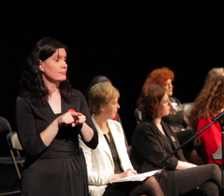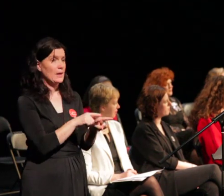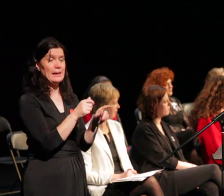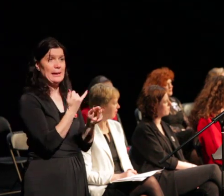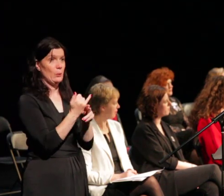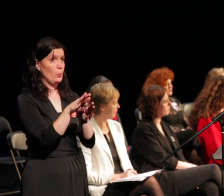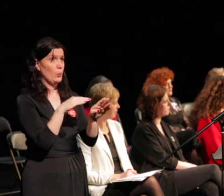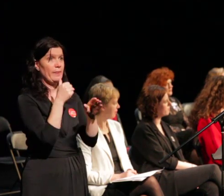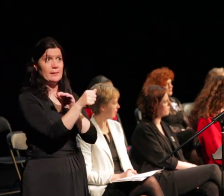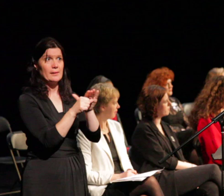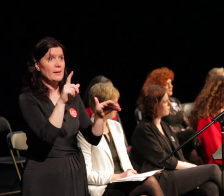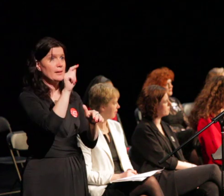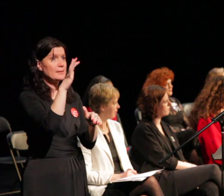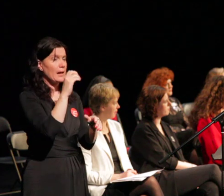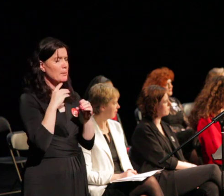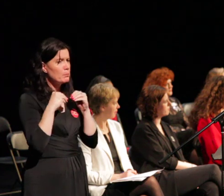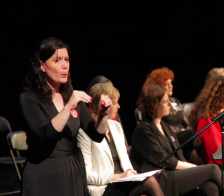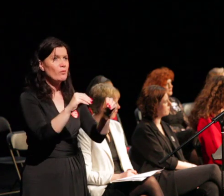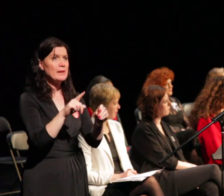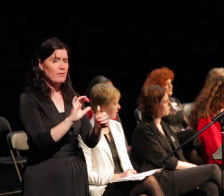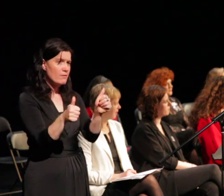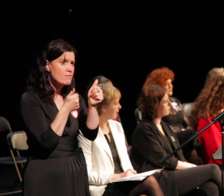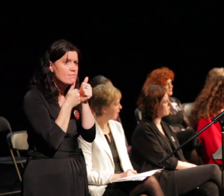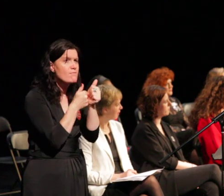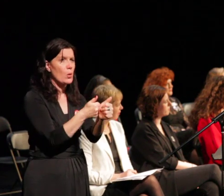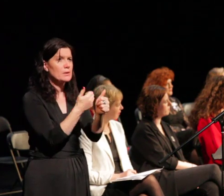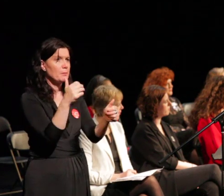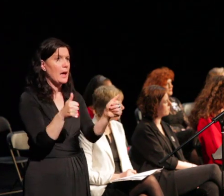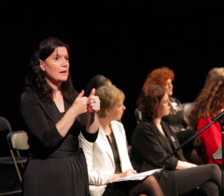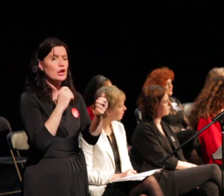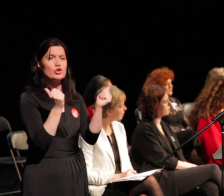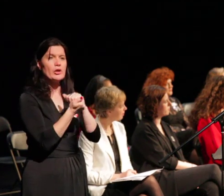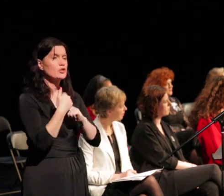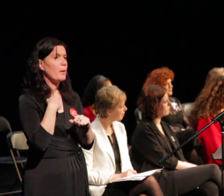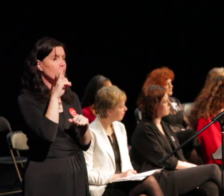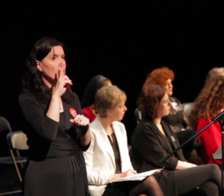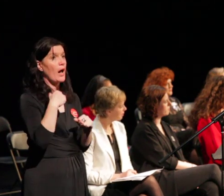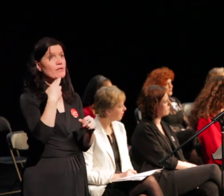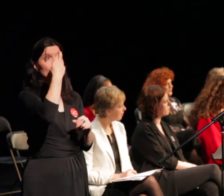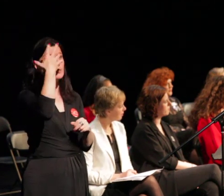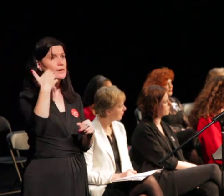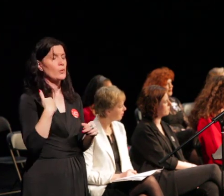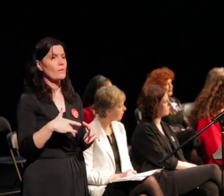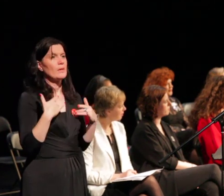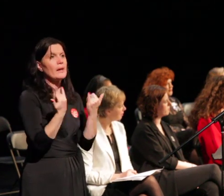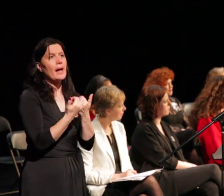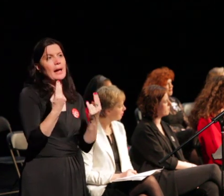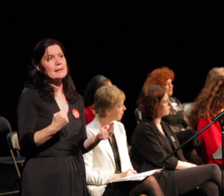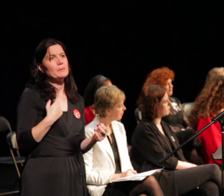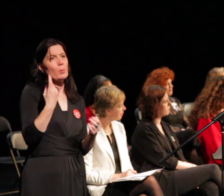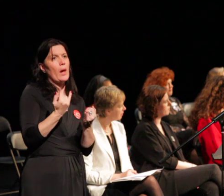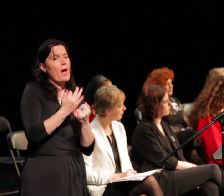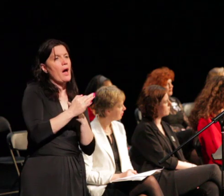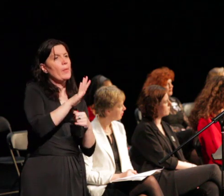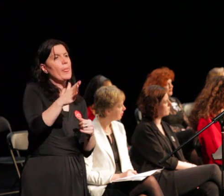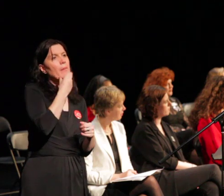is powerful. There is a force behind it. It has changed my perception. I've realised I don't feel like I need to be one of the boys anymore.